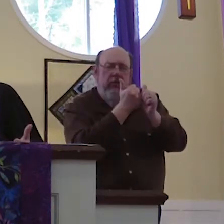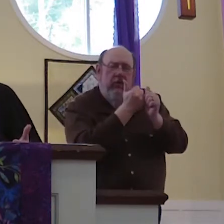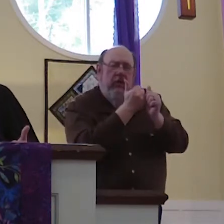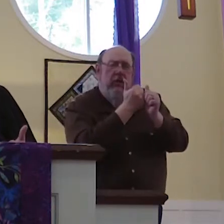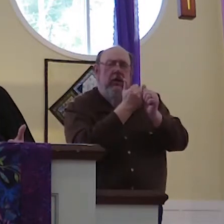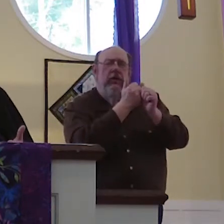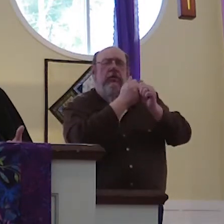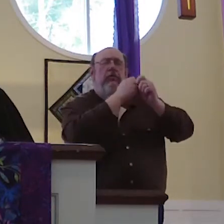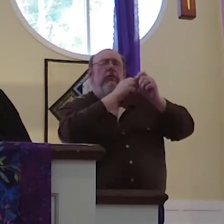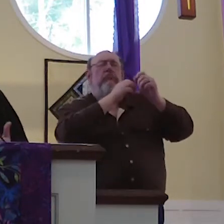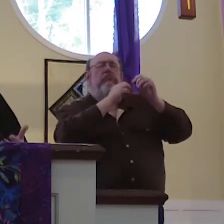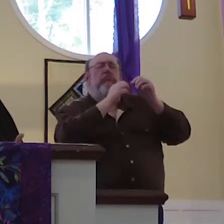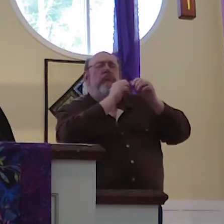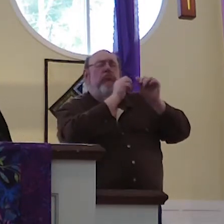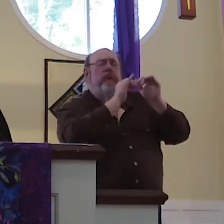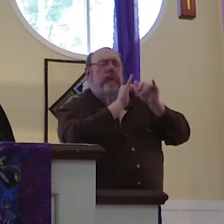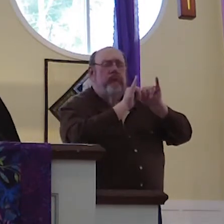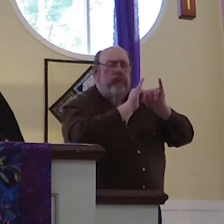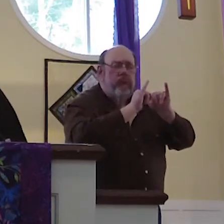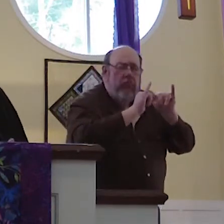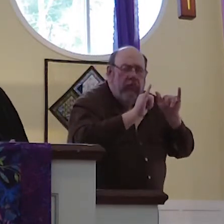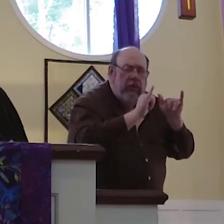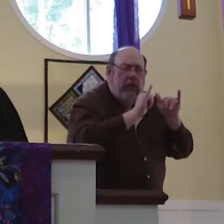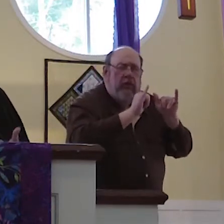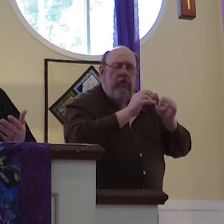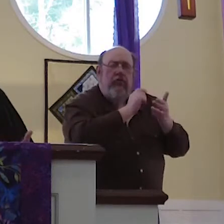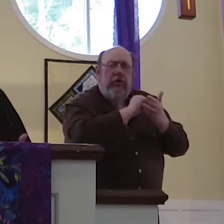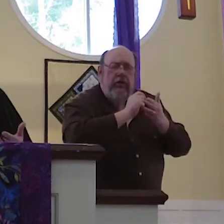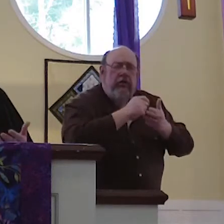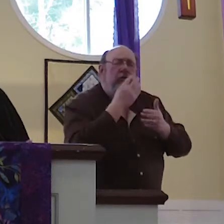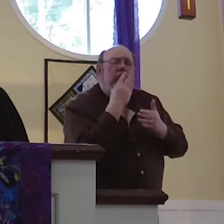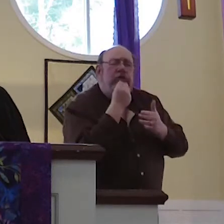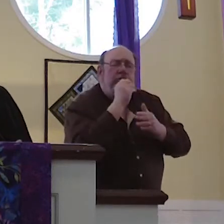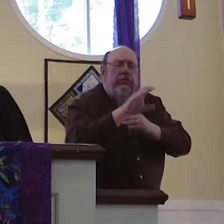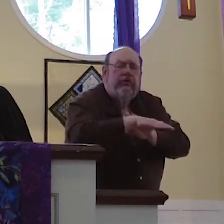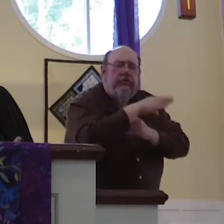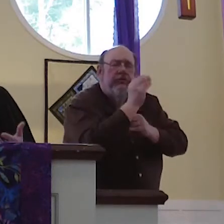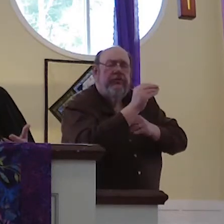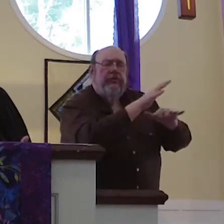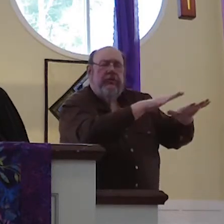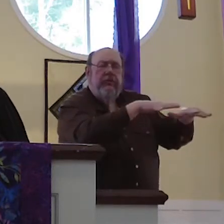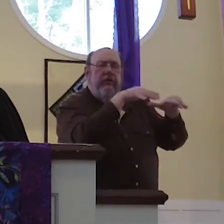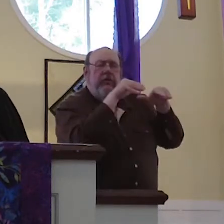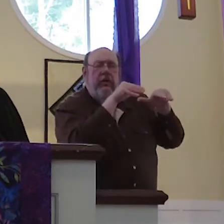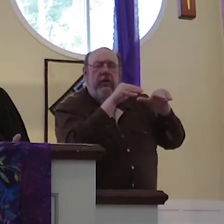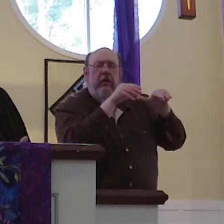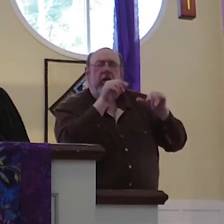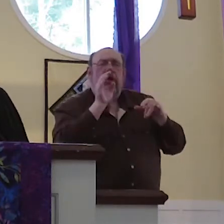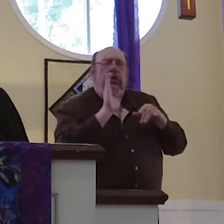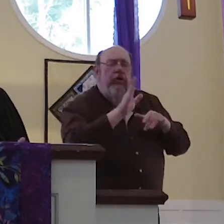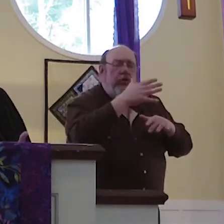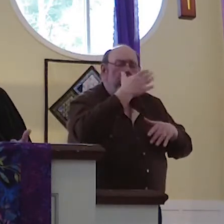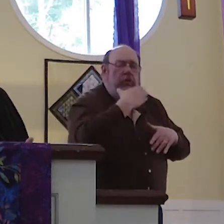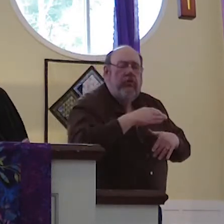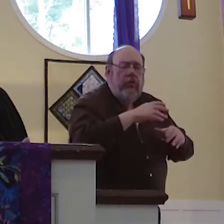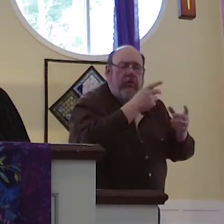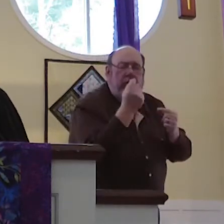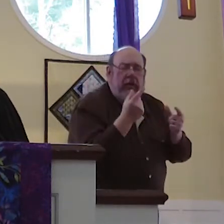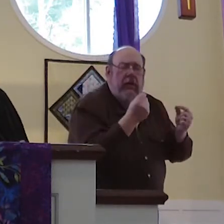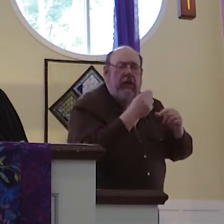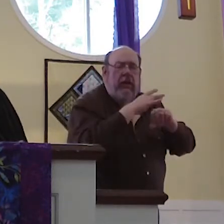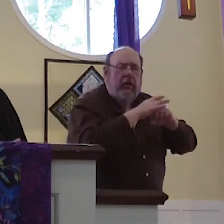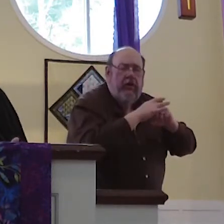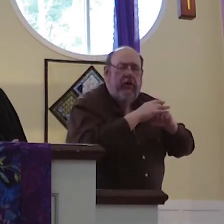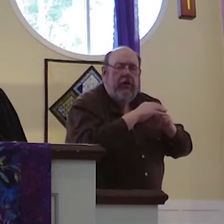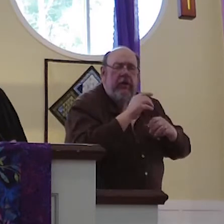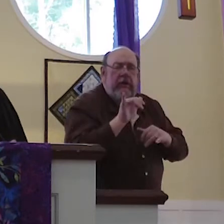longer. It was written to a Jewish Christian audience, and it seems to have added the line, "Your will be done on earth as it is in heaven,"